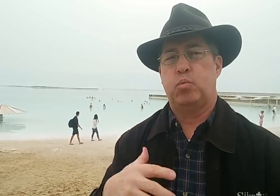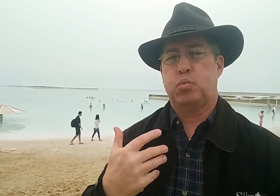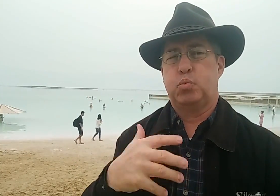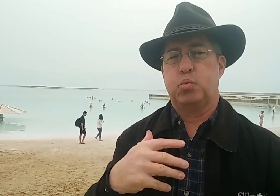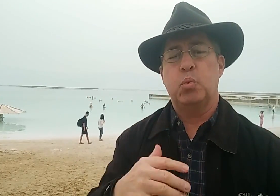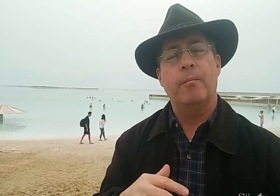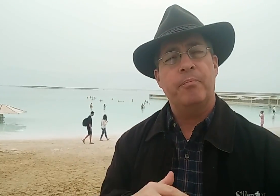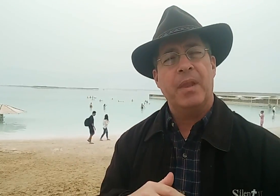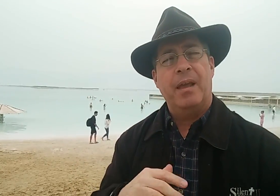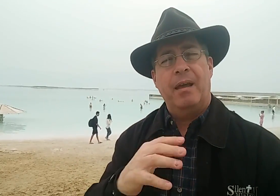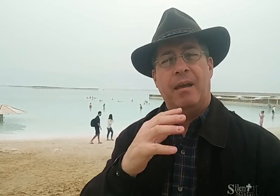sting tremendously.